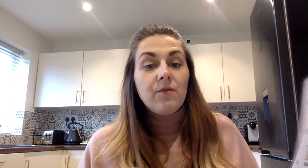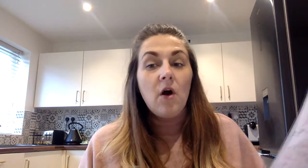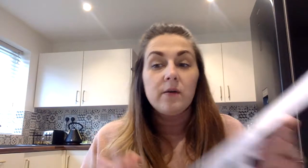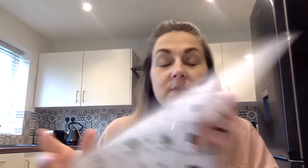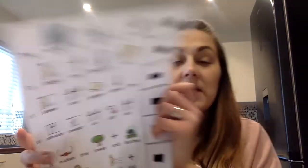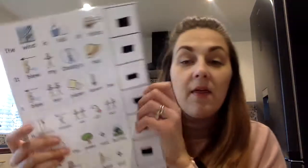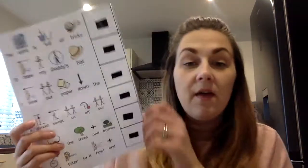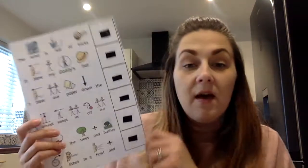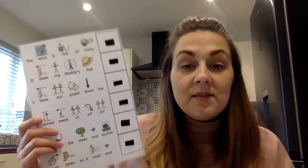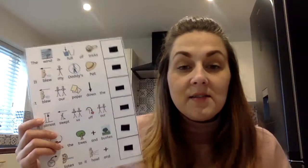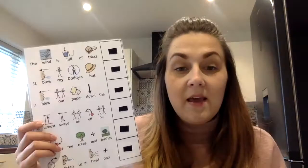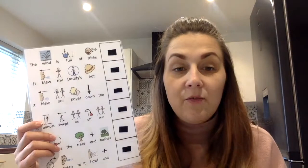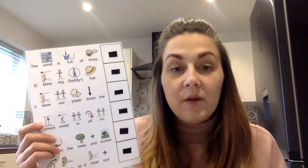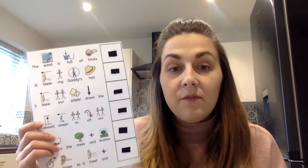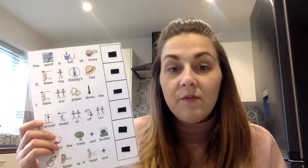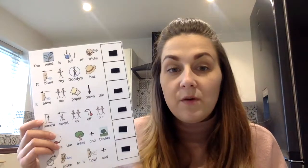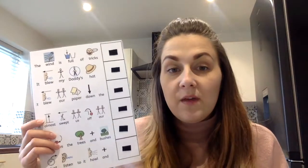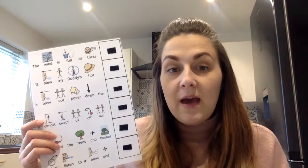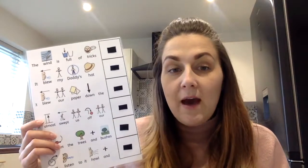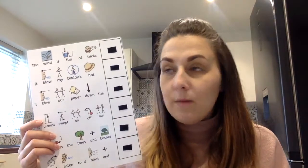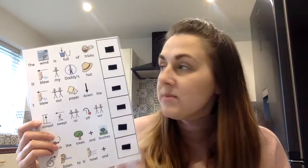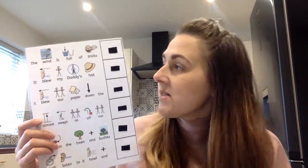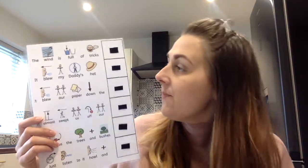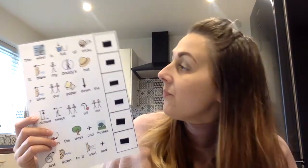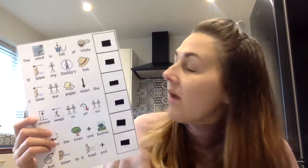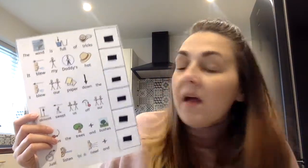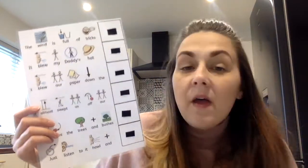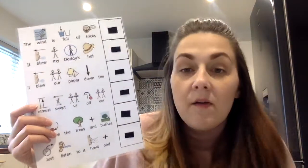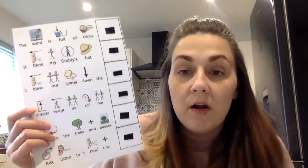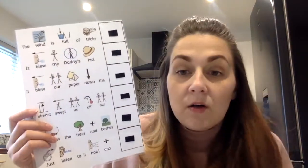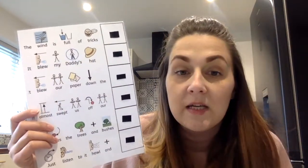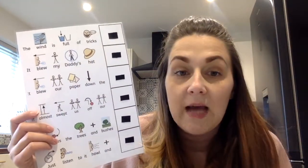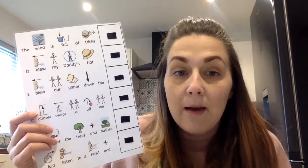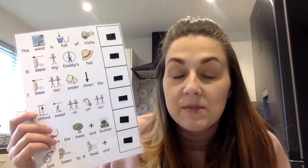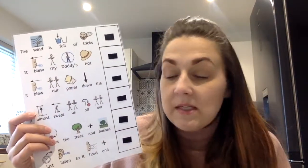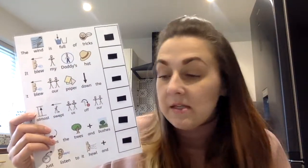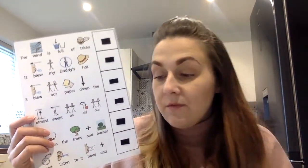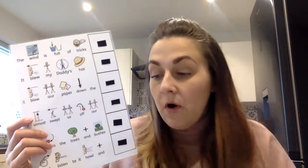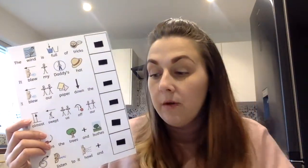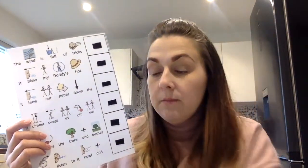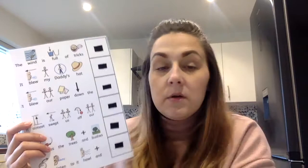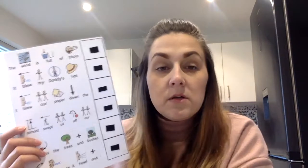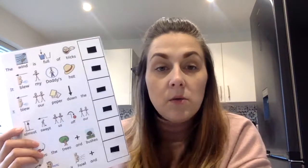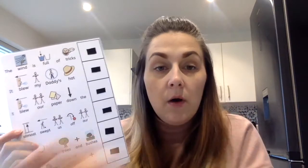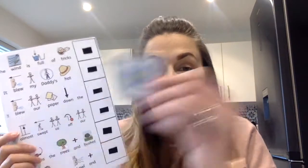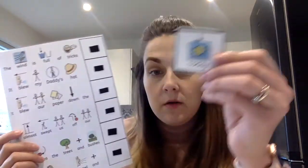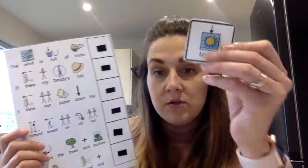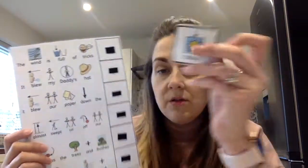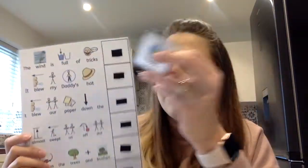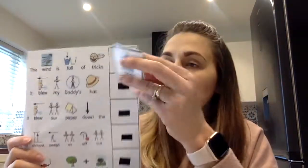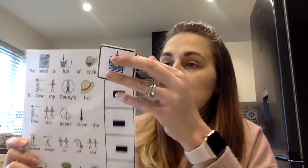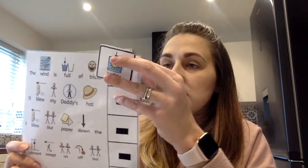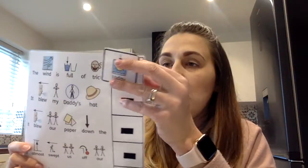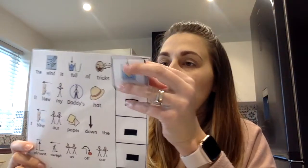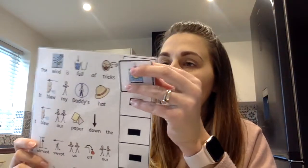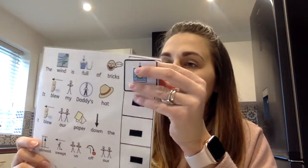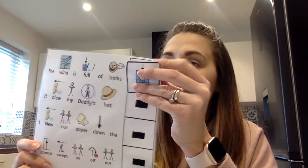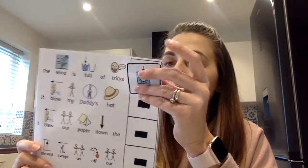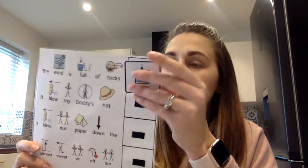the rhyme together and see if we can fill the gaps. There are a lot of gaps in this rhyme so I'm going to do the first gap for us